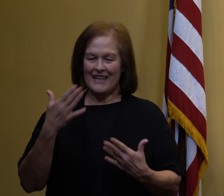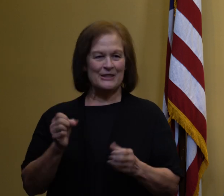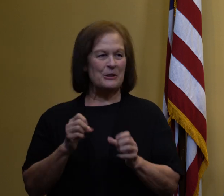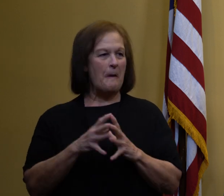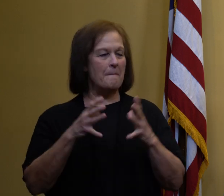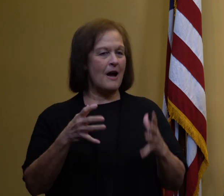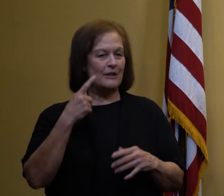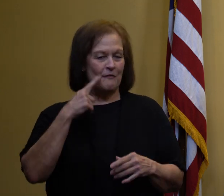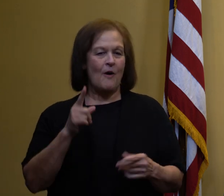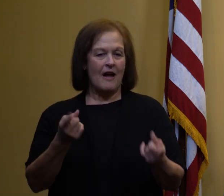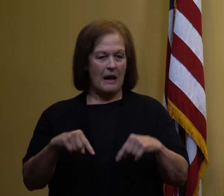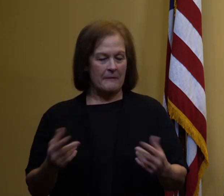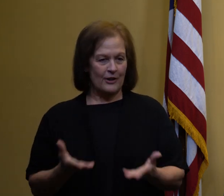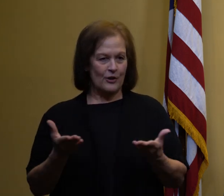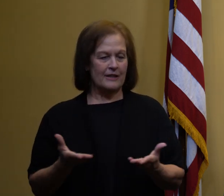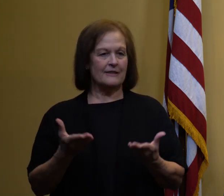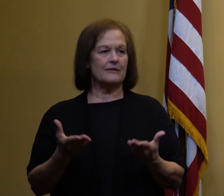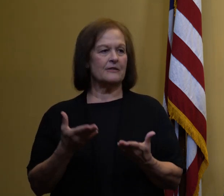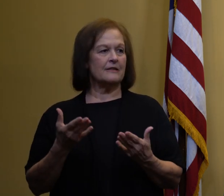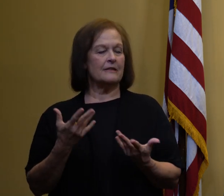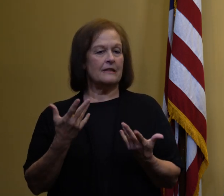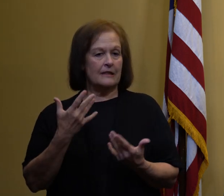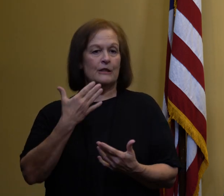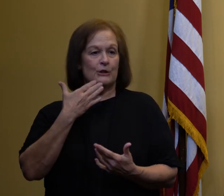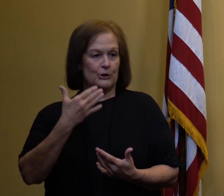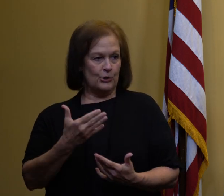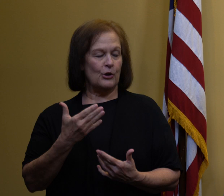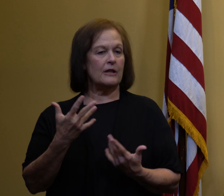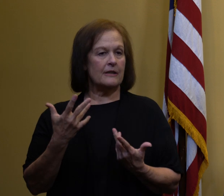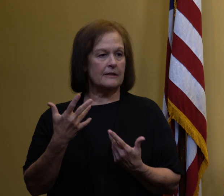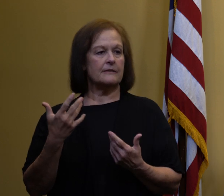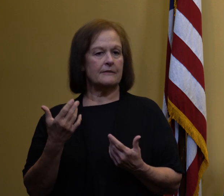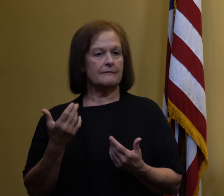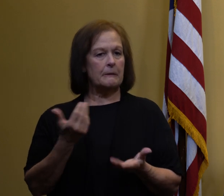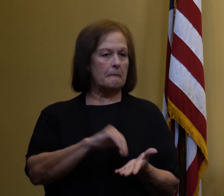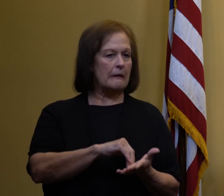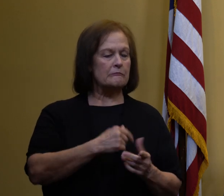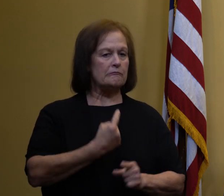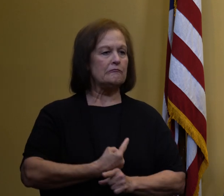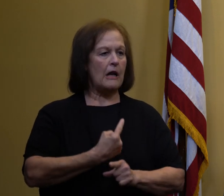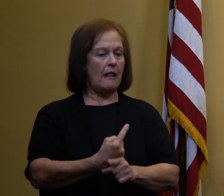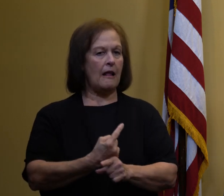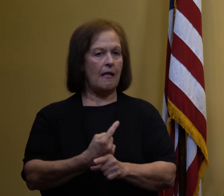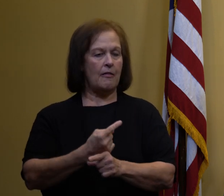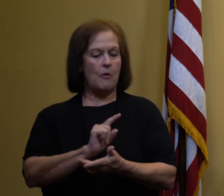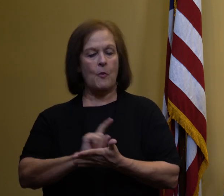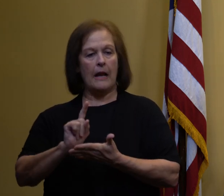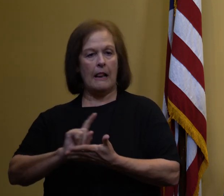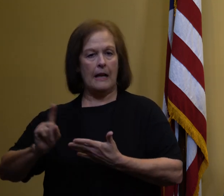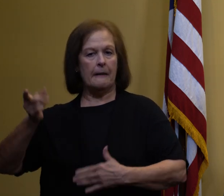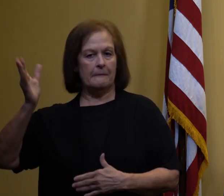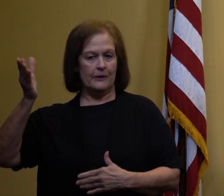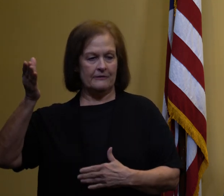so much for being here. It's good to get back to our regular cadence with the weekly